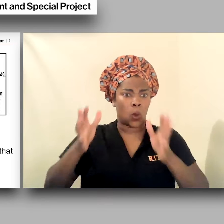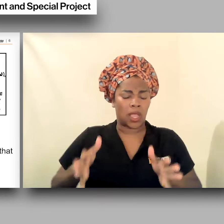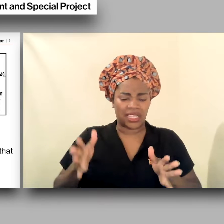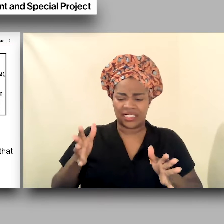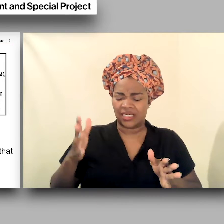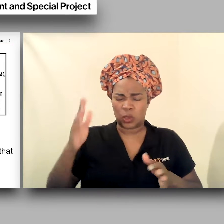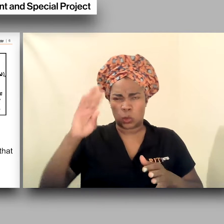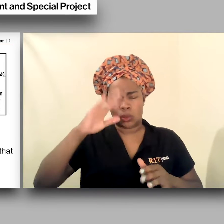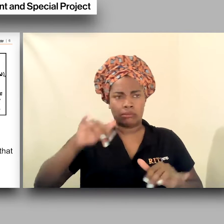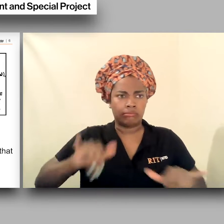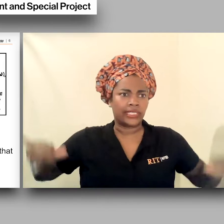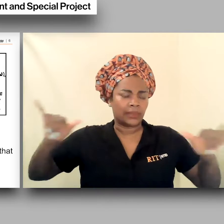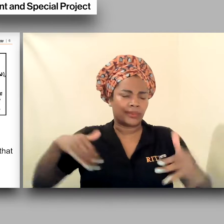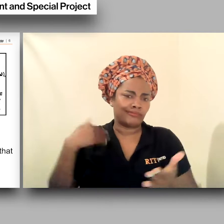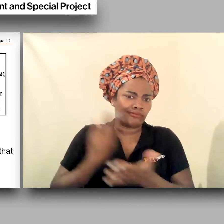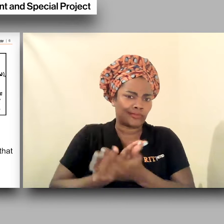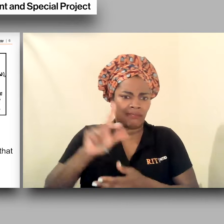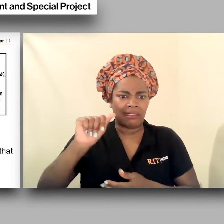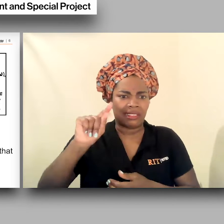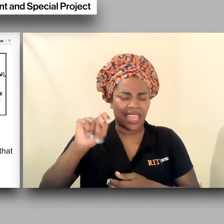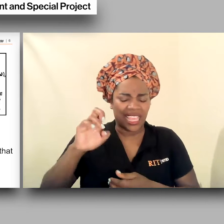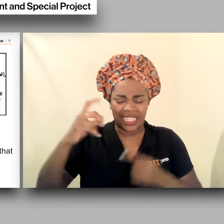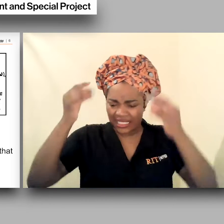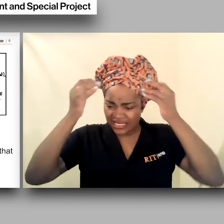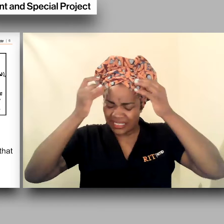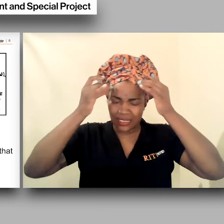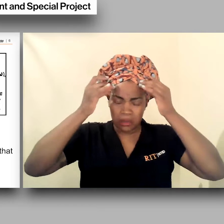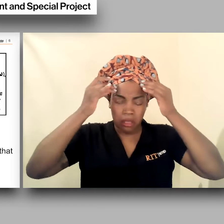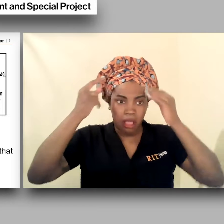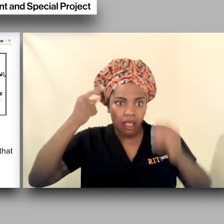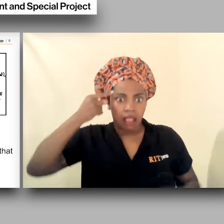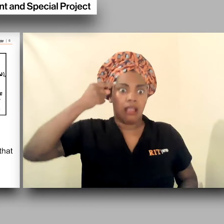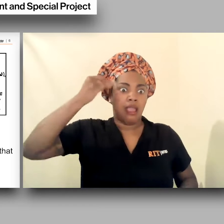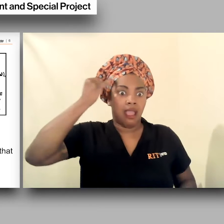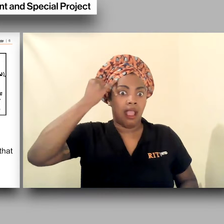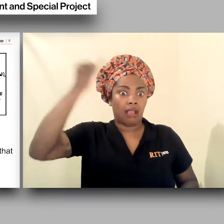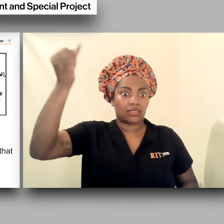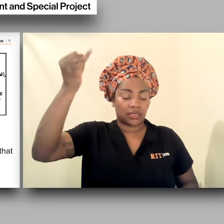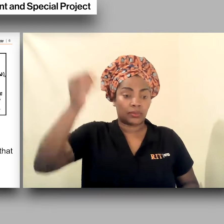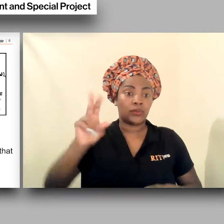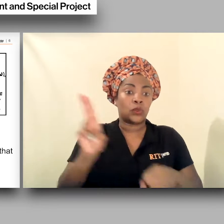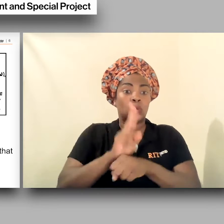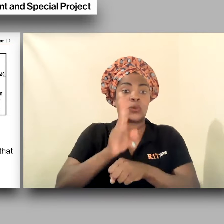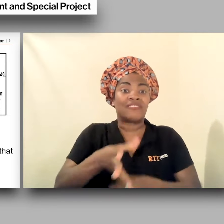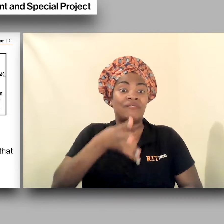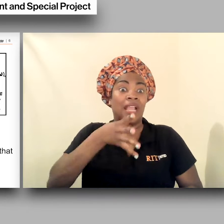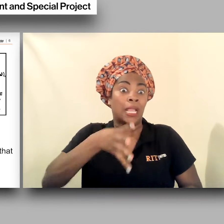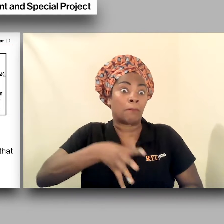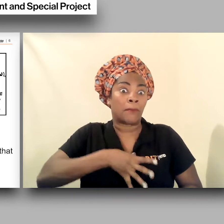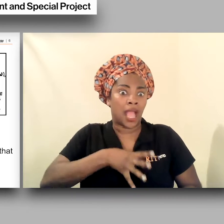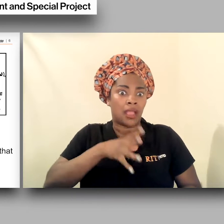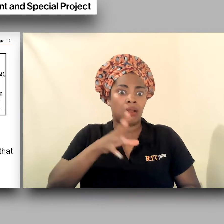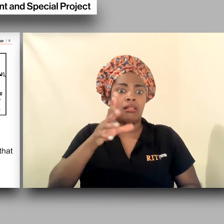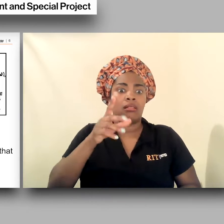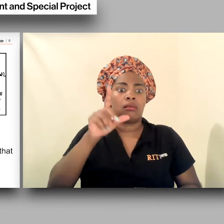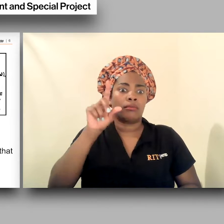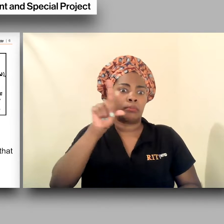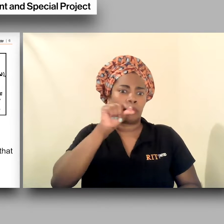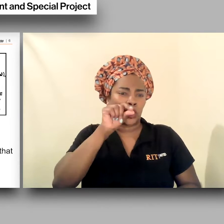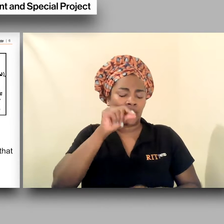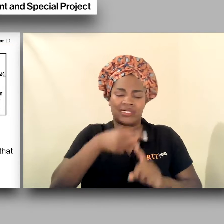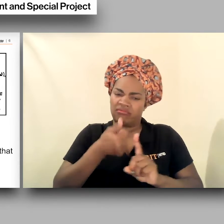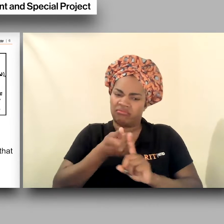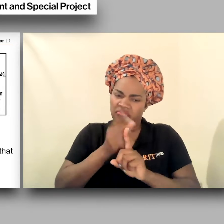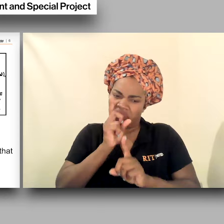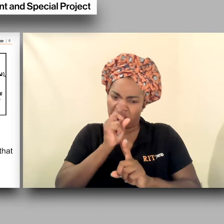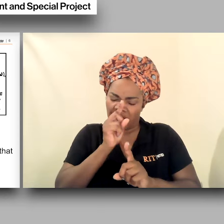One week his employer said, you seem to be doing the same type of drawings over and over again. So he decided to try something new